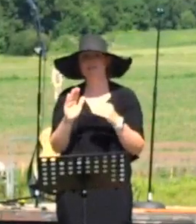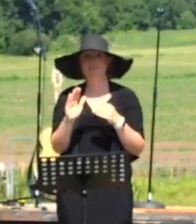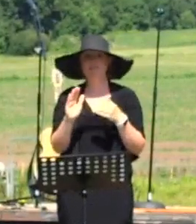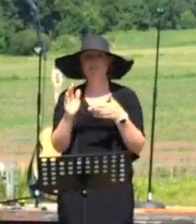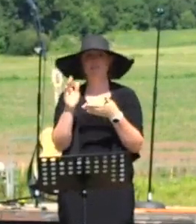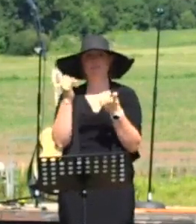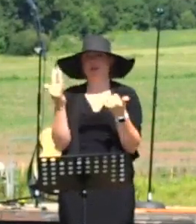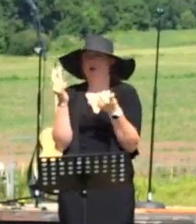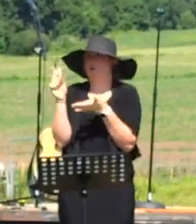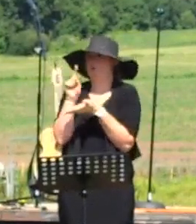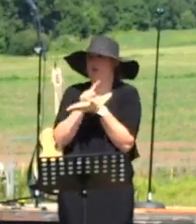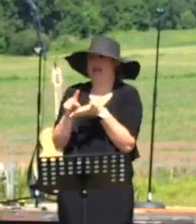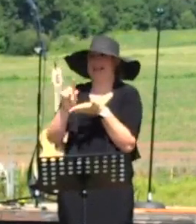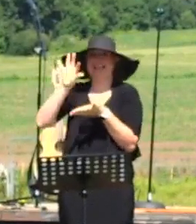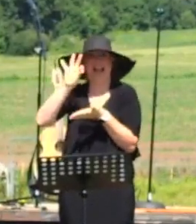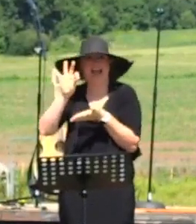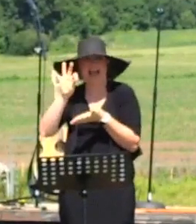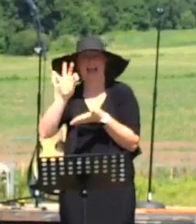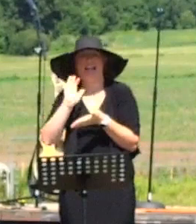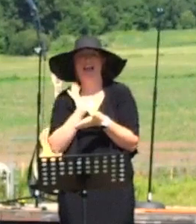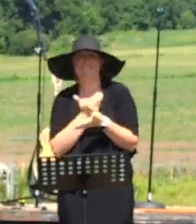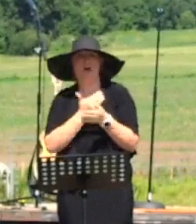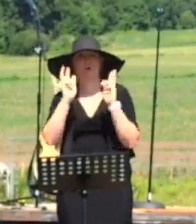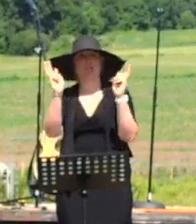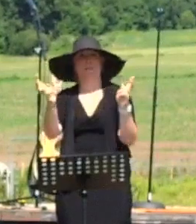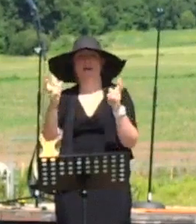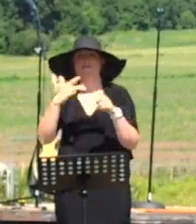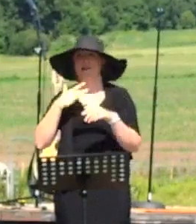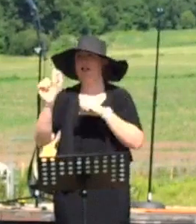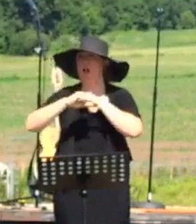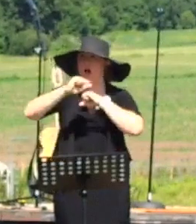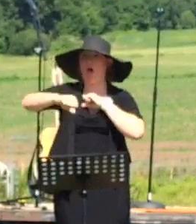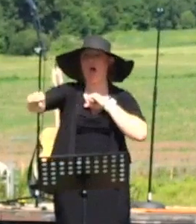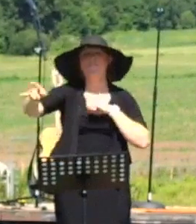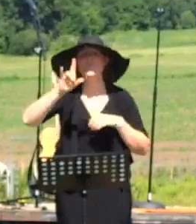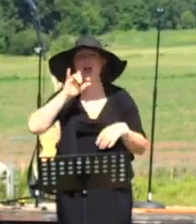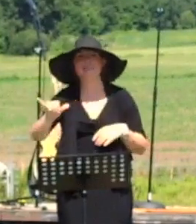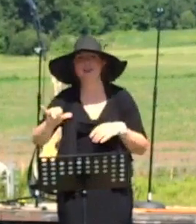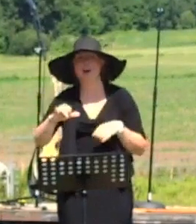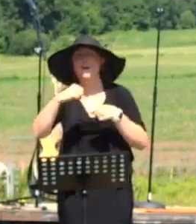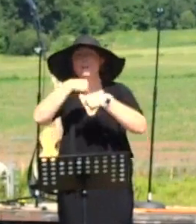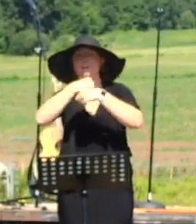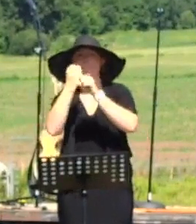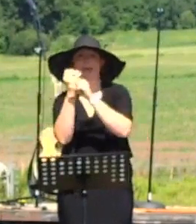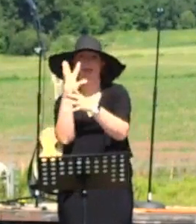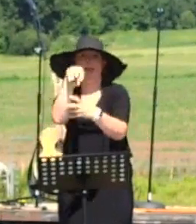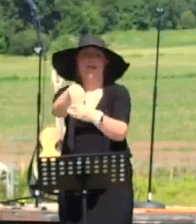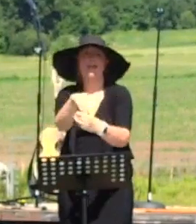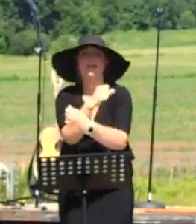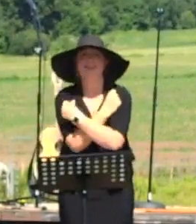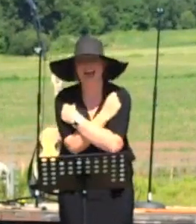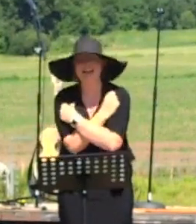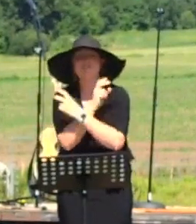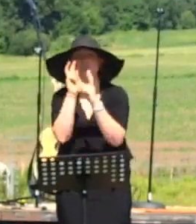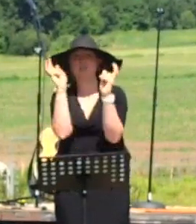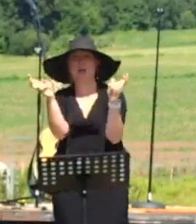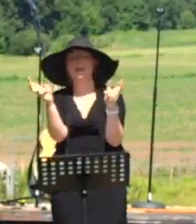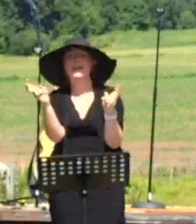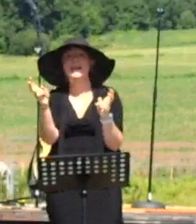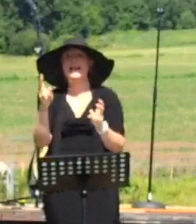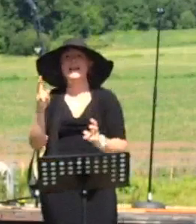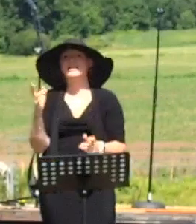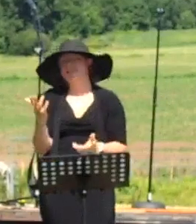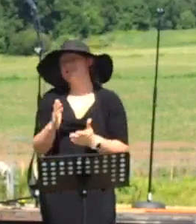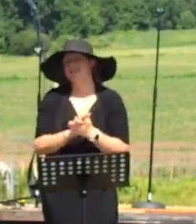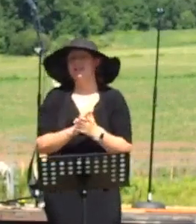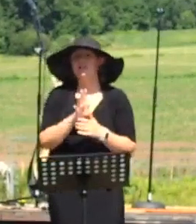what is it, the ninth week now of our Made in Love series. It seems like we may have just started, and it also seems like we've been in here